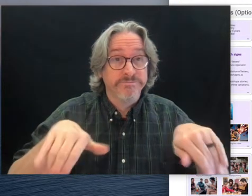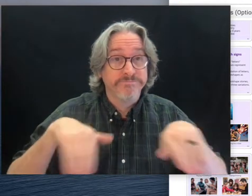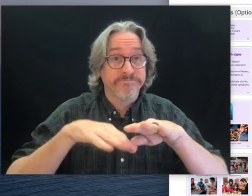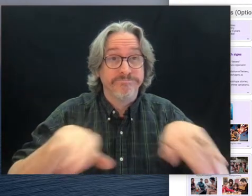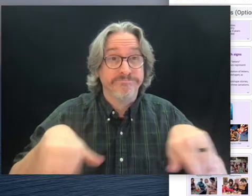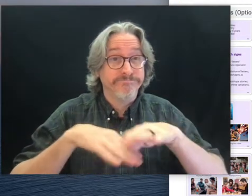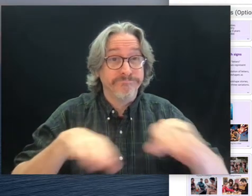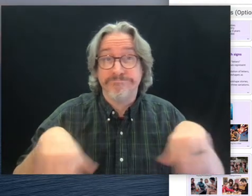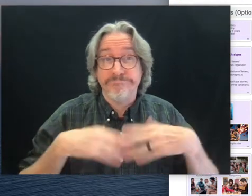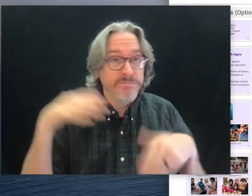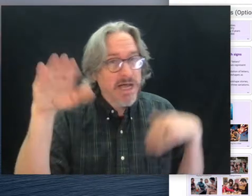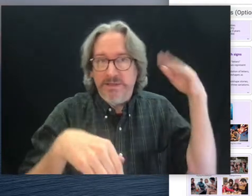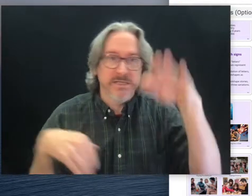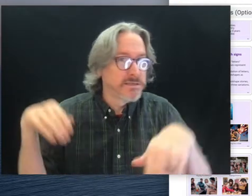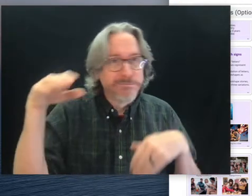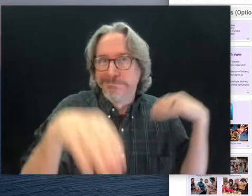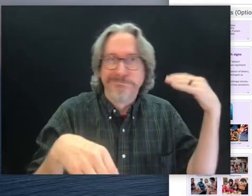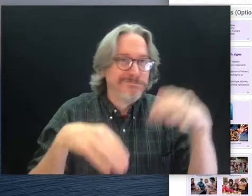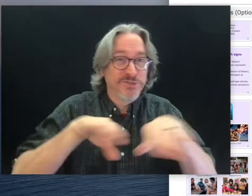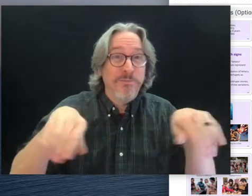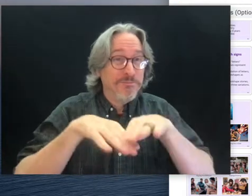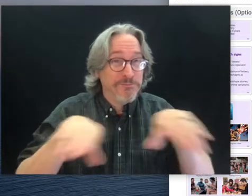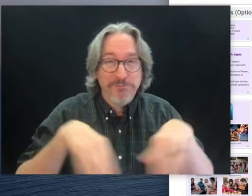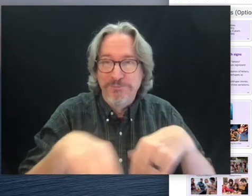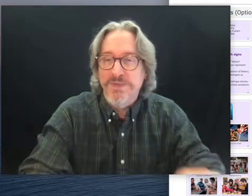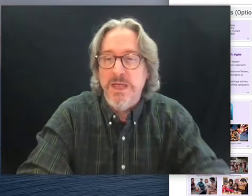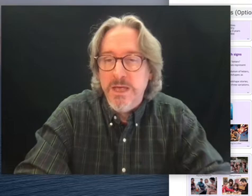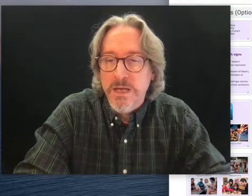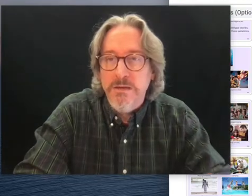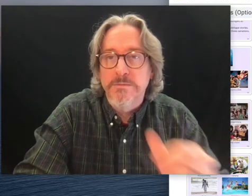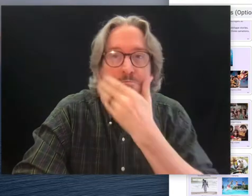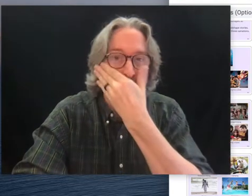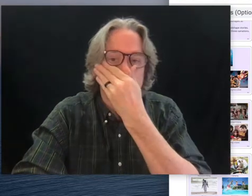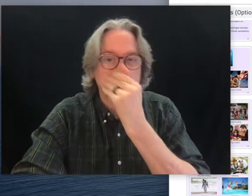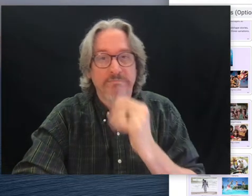Swimming, not this, swim.